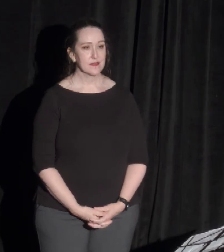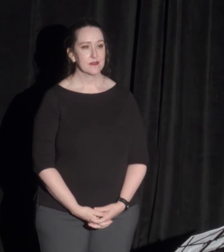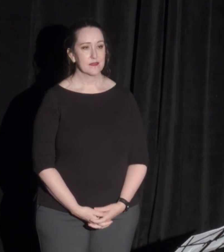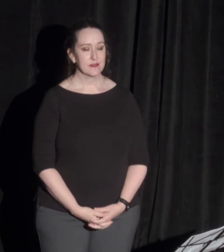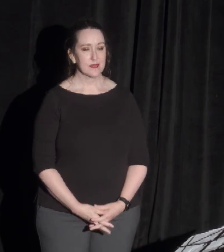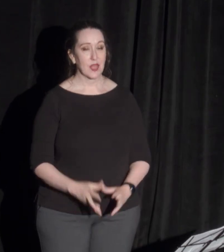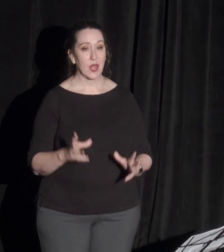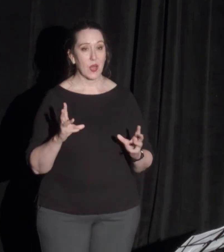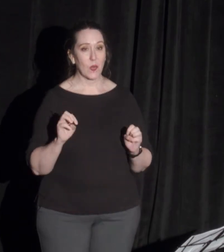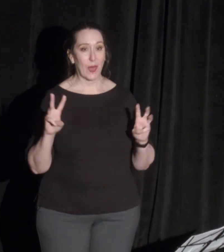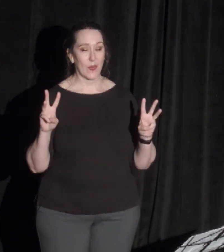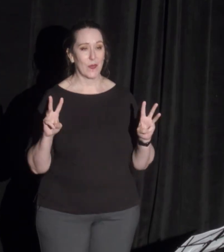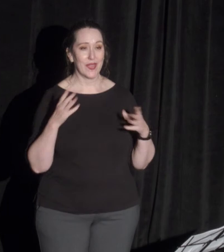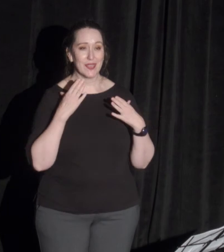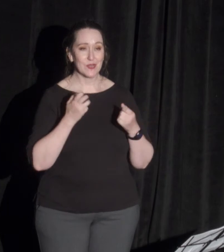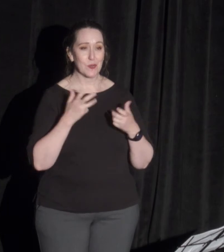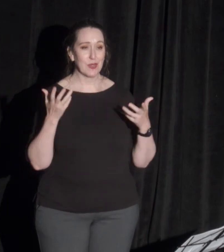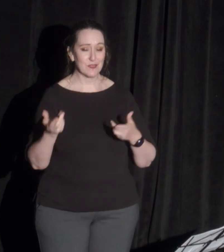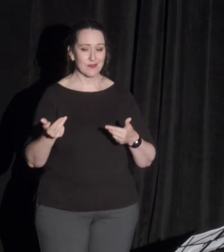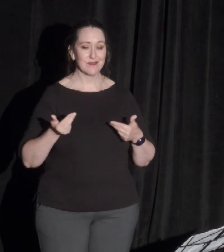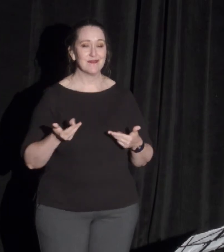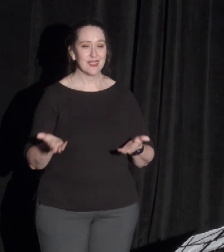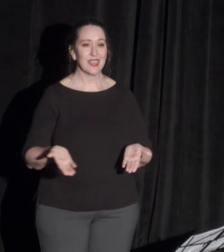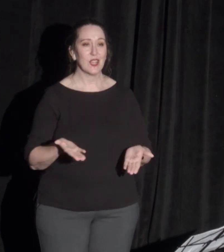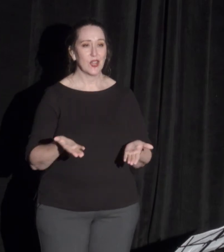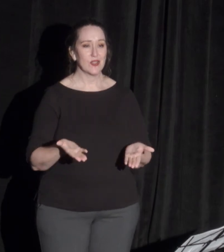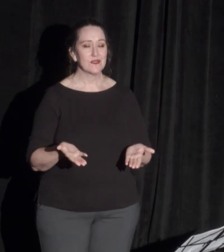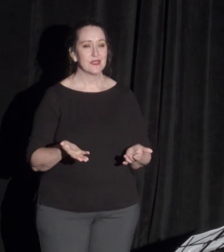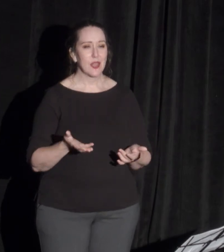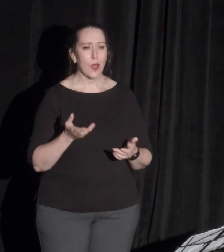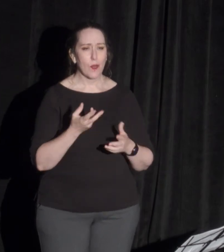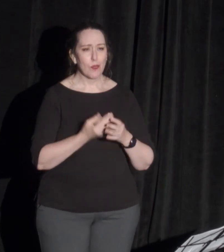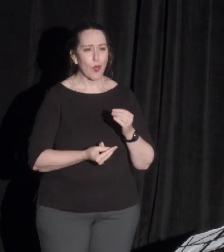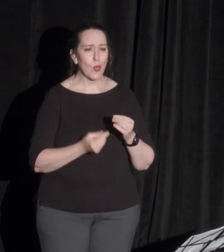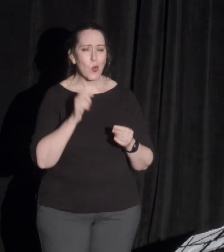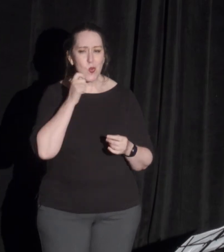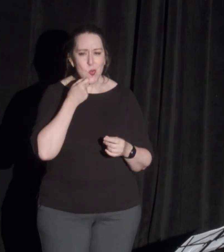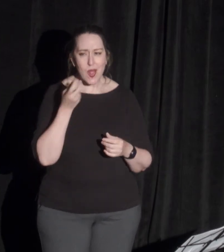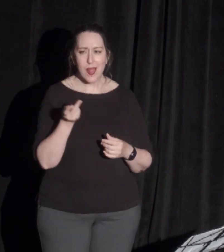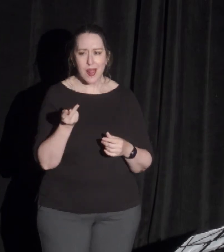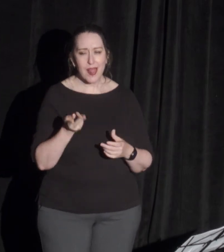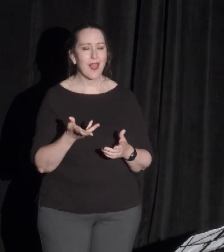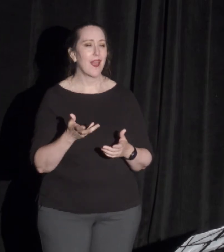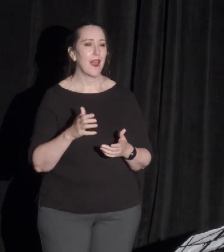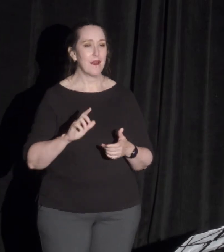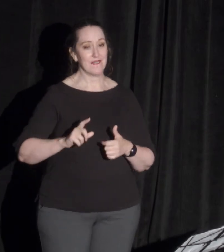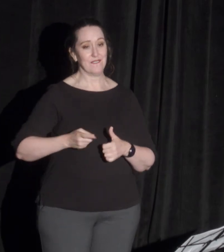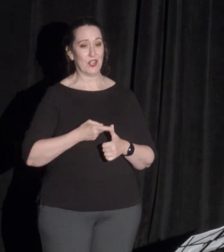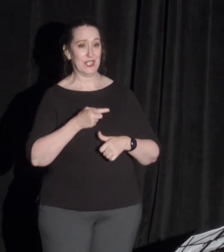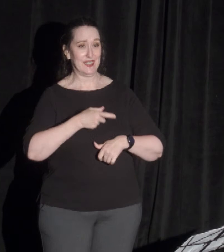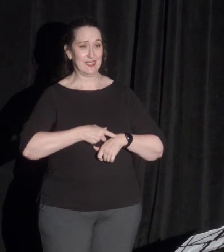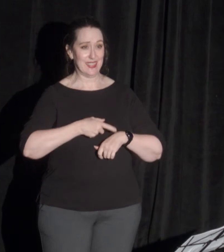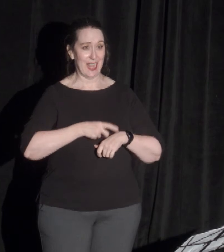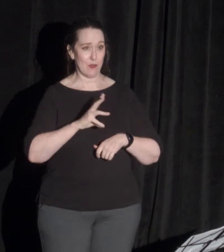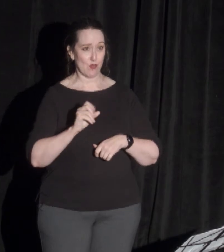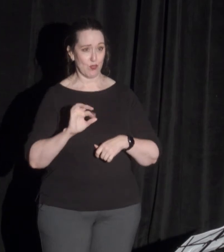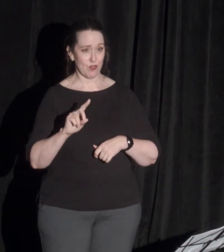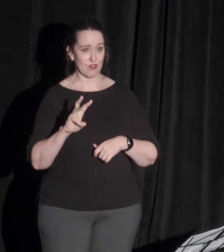Wow. Thank you so much for inviting me to be here. Both of you are so cool. This is actually my first time at Worldcon ever. I've never been